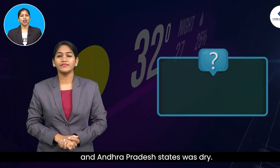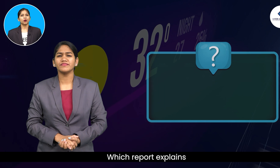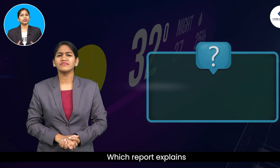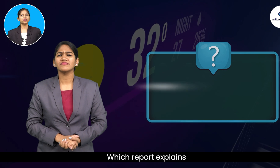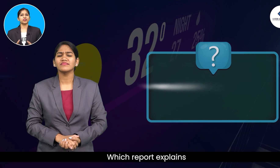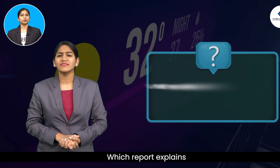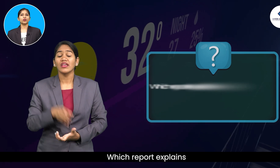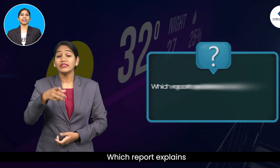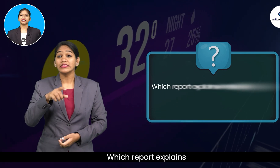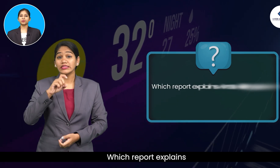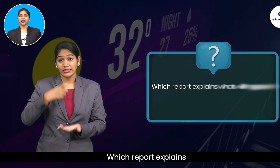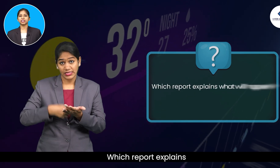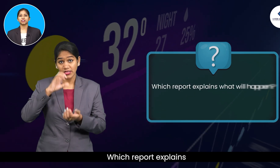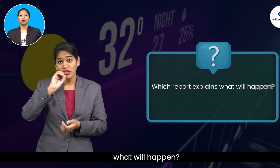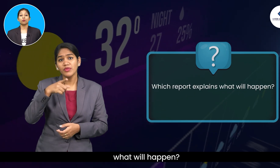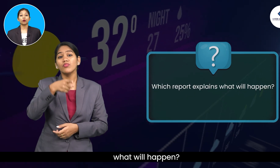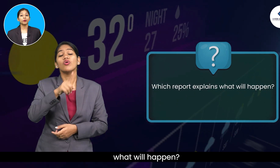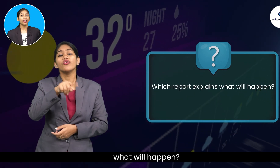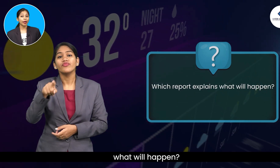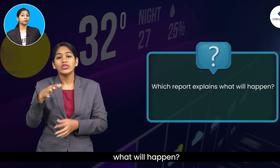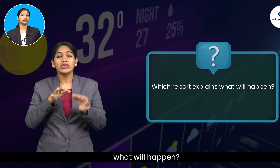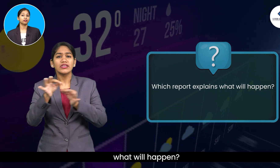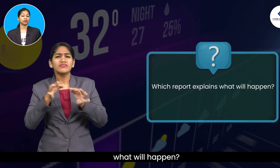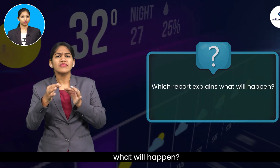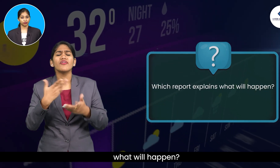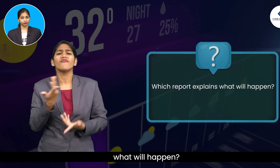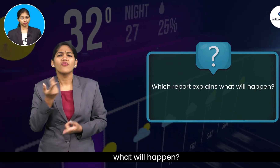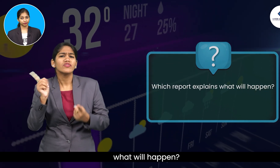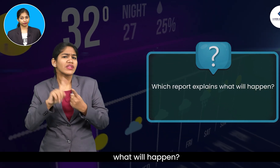Which report Explains What will happen